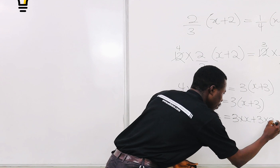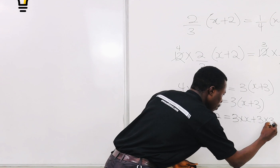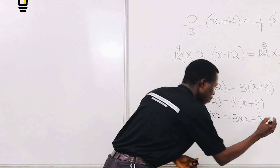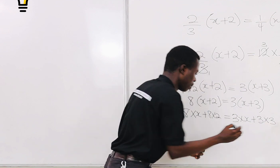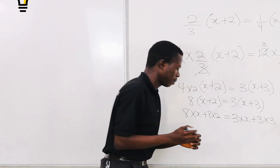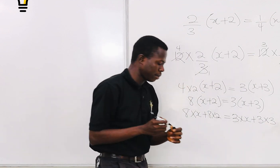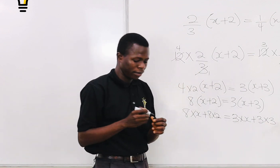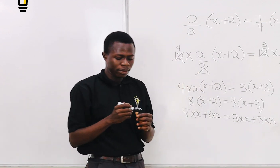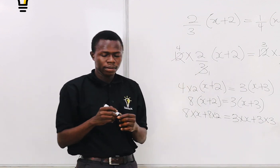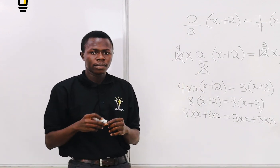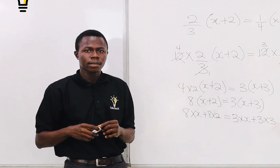3.